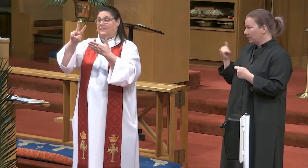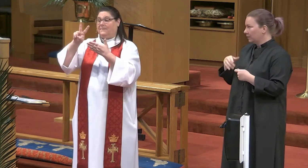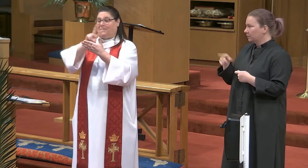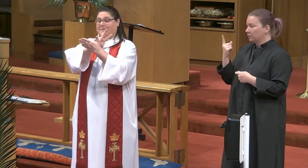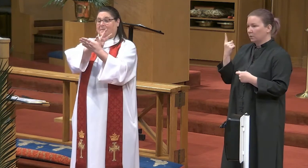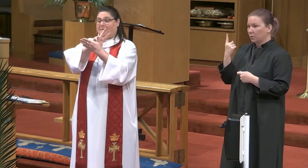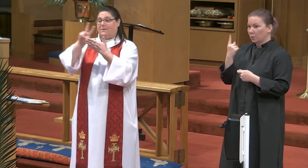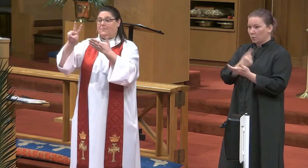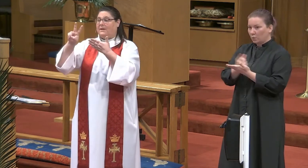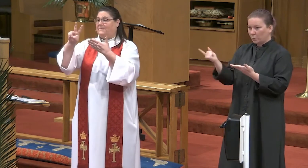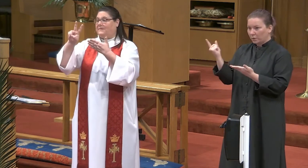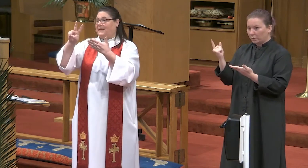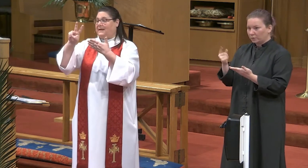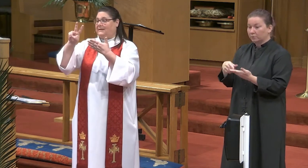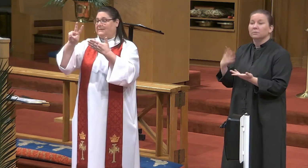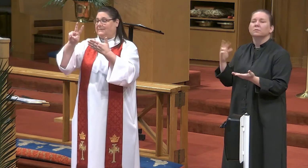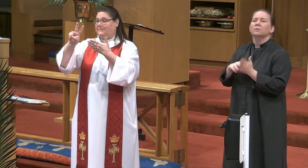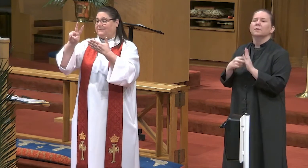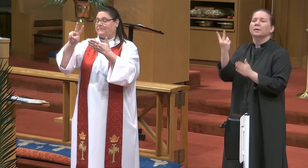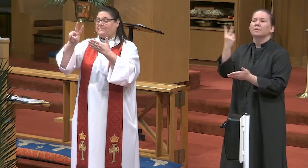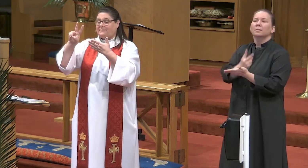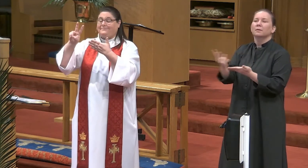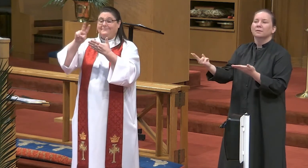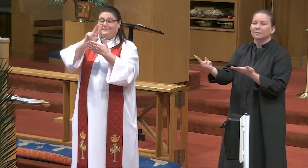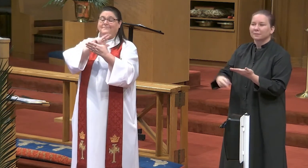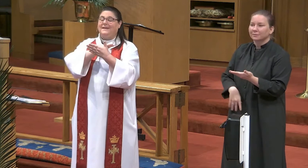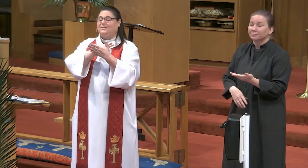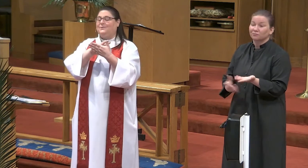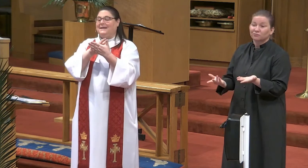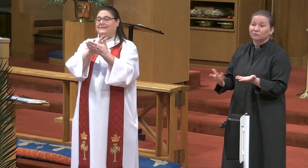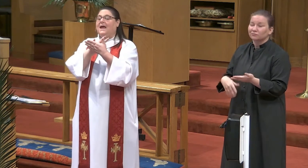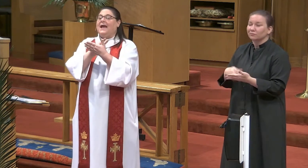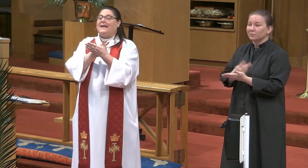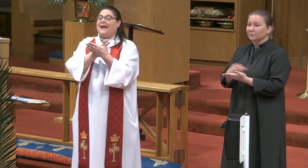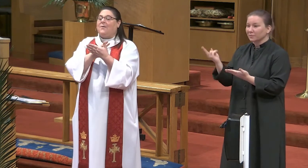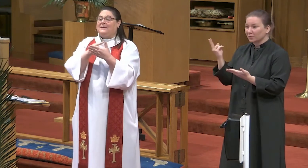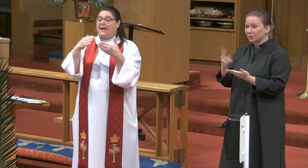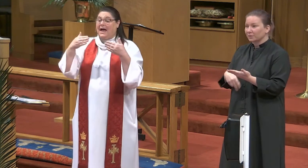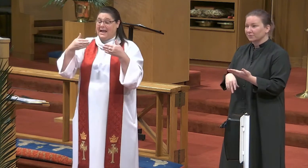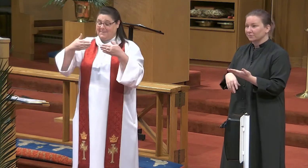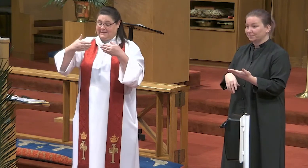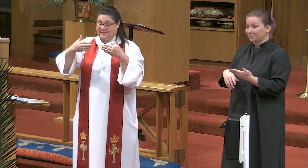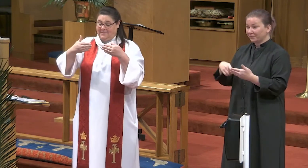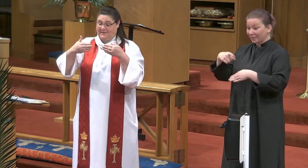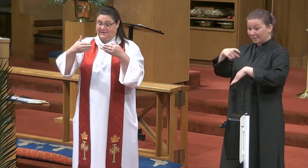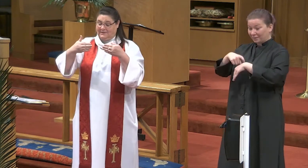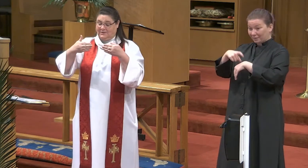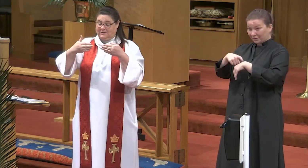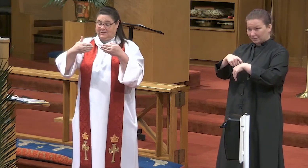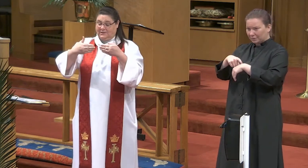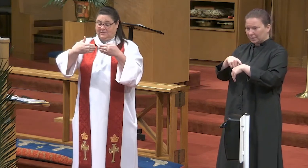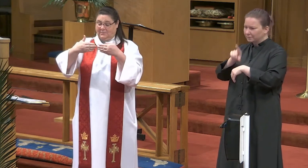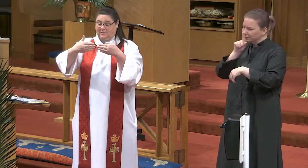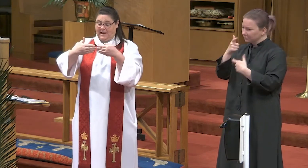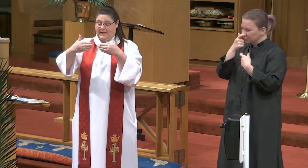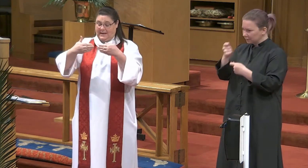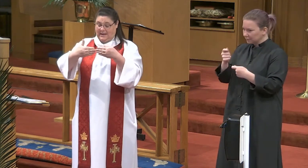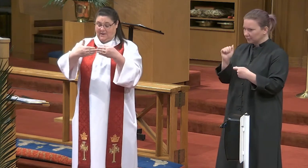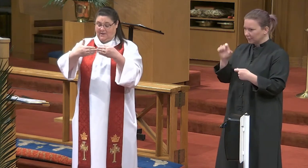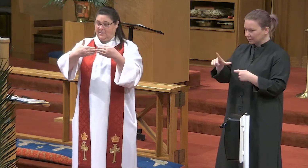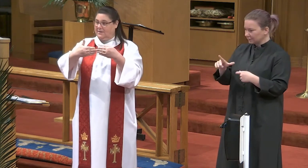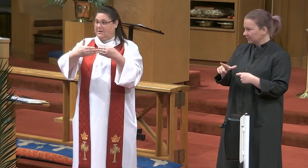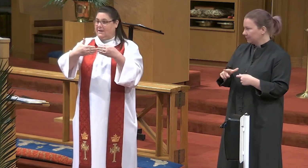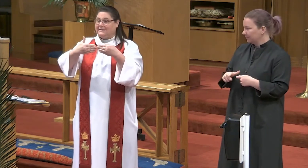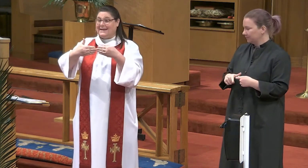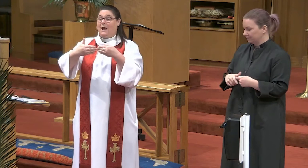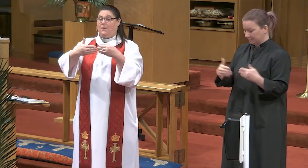week. What do you suppose that is? 2 weeks. Now, time is something that's interesting too. Right